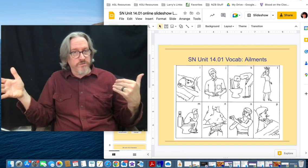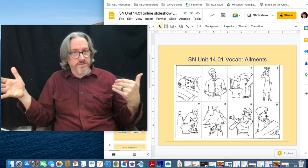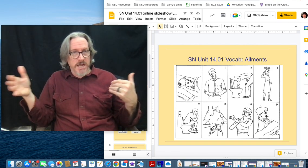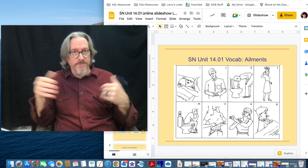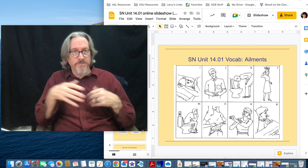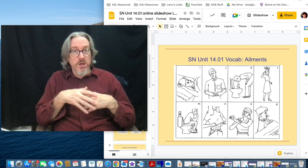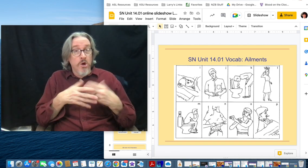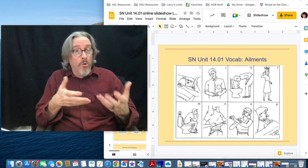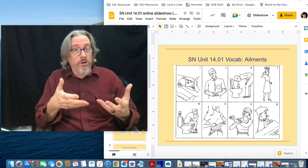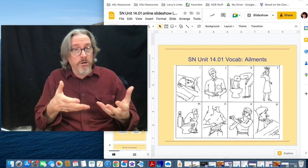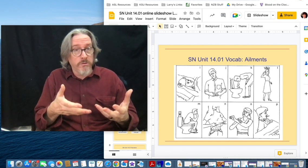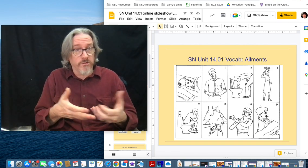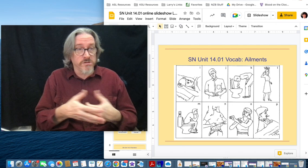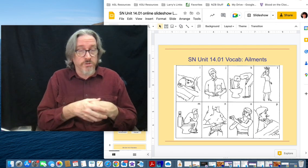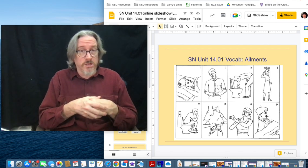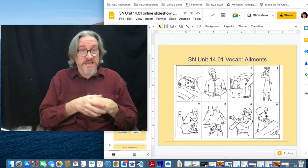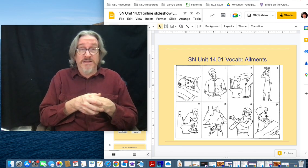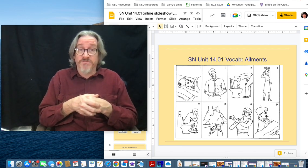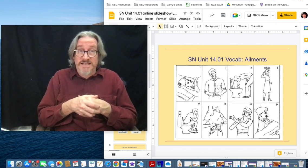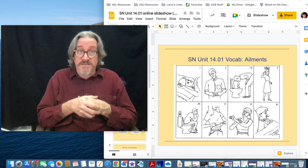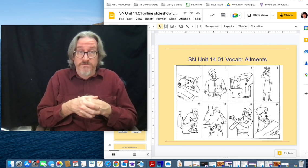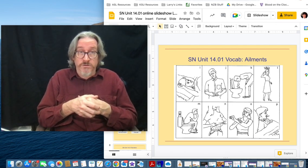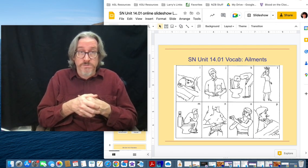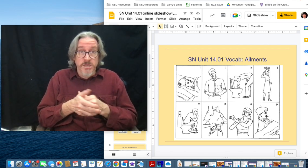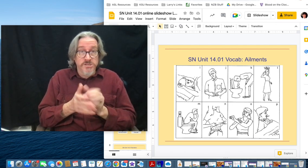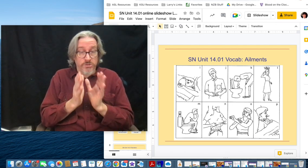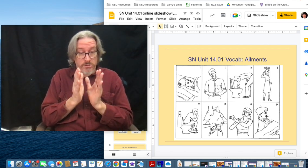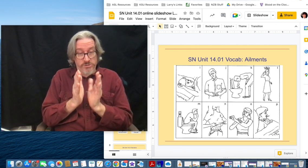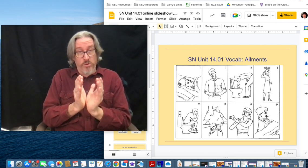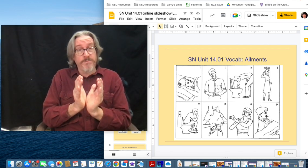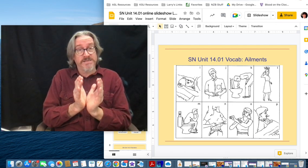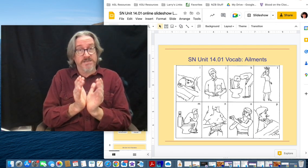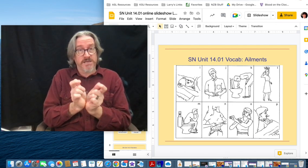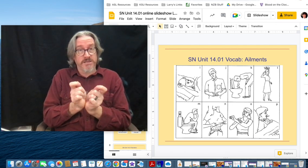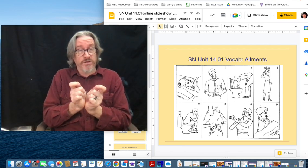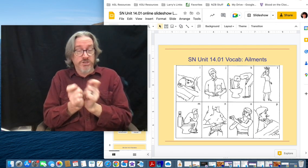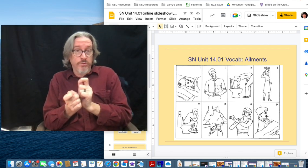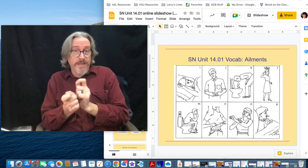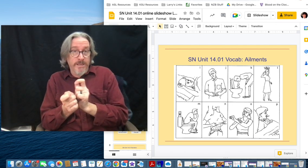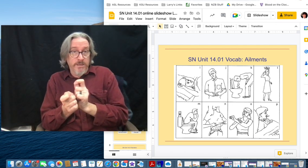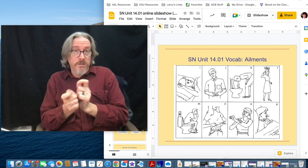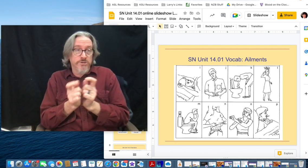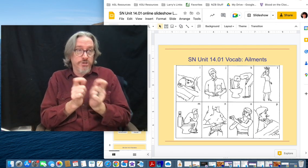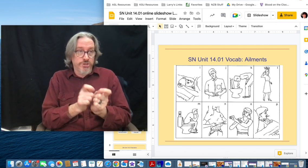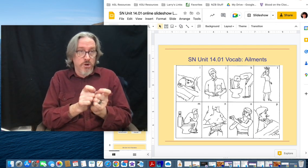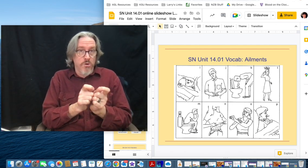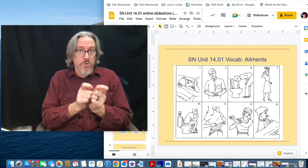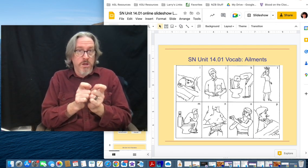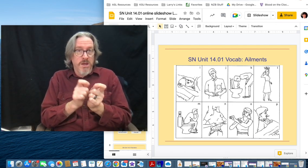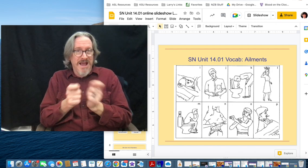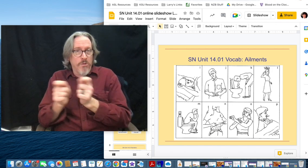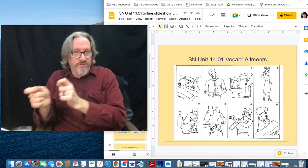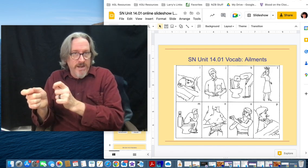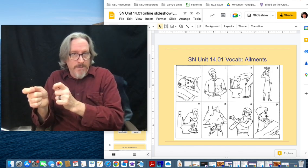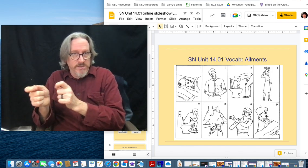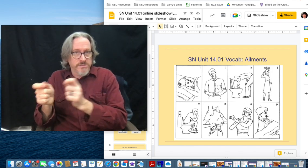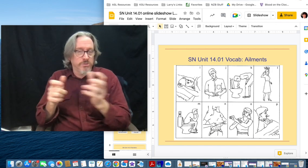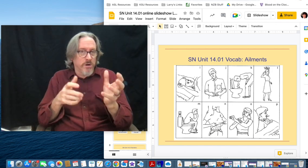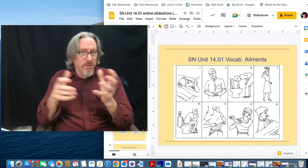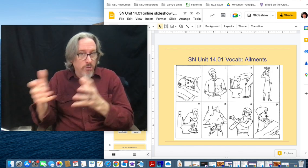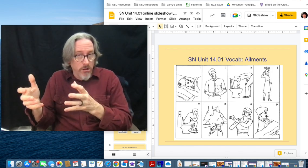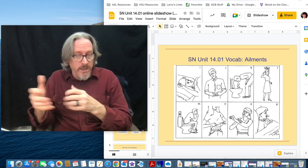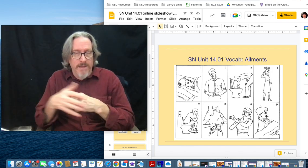occurs over time, or they're also called inflected verbs. So it's one basic sign that we tweak to show how often it